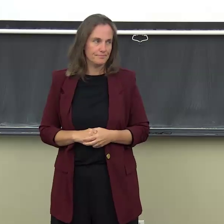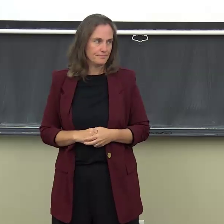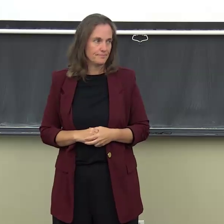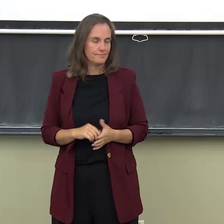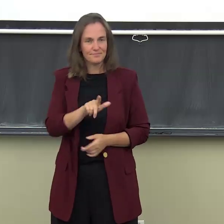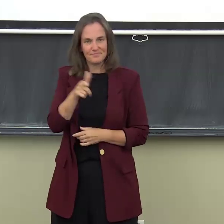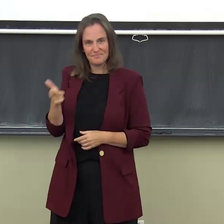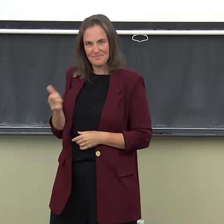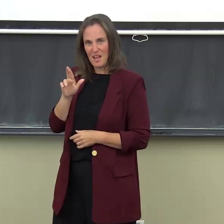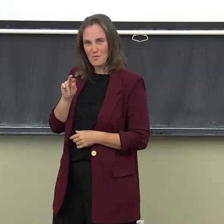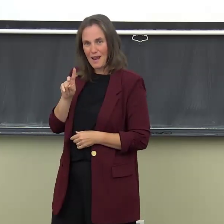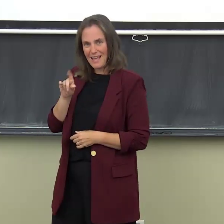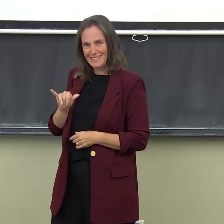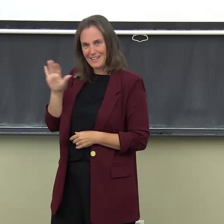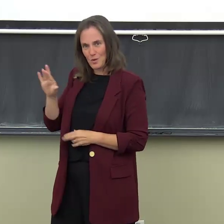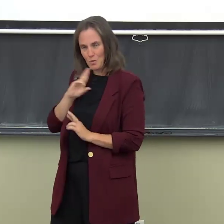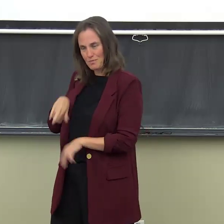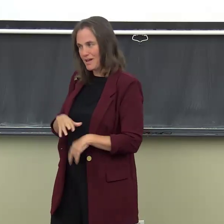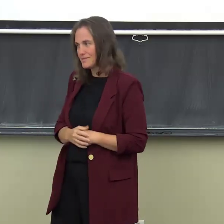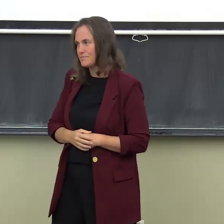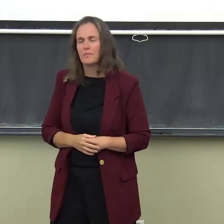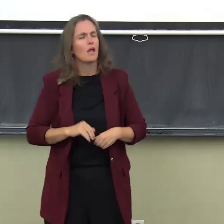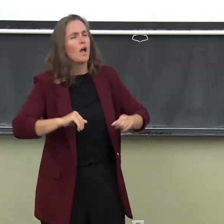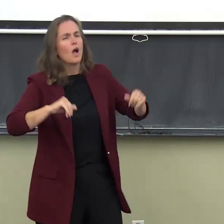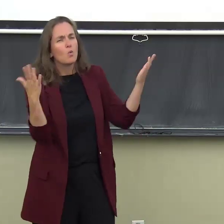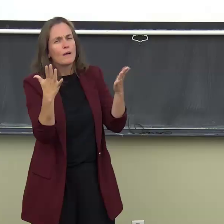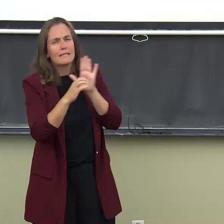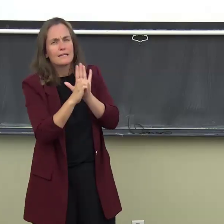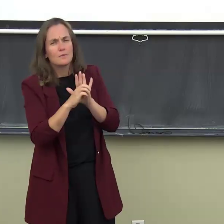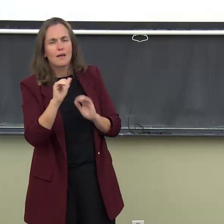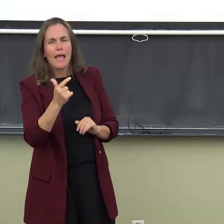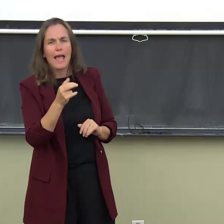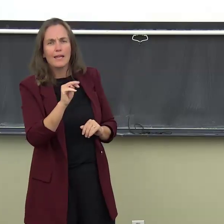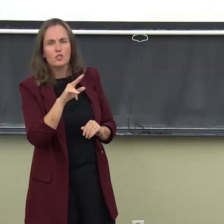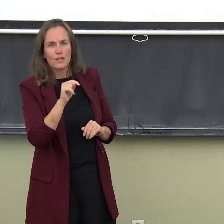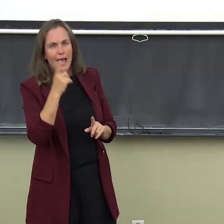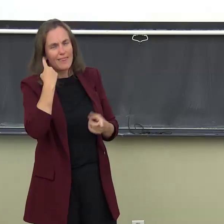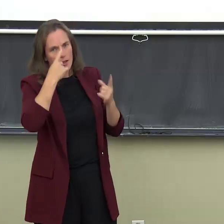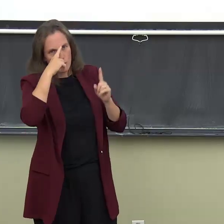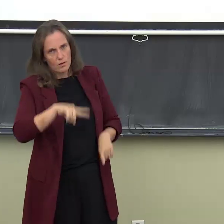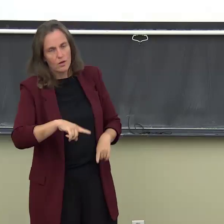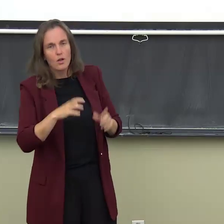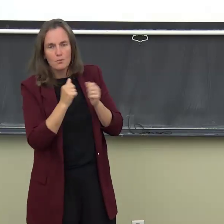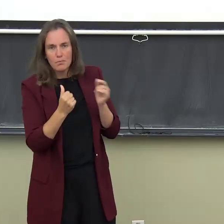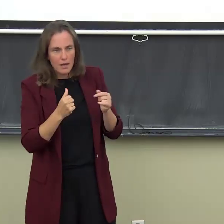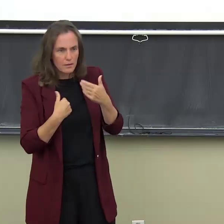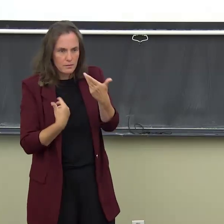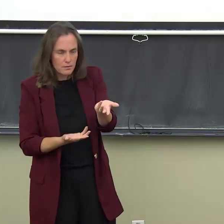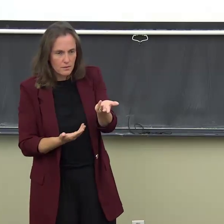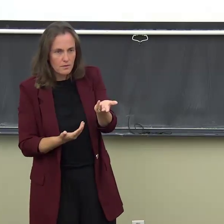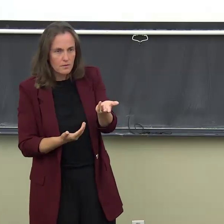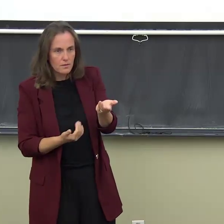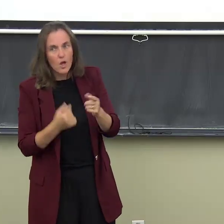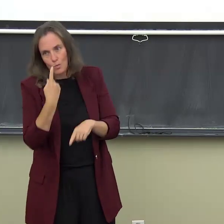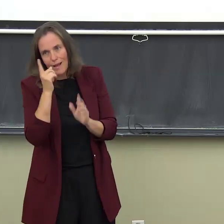And Randy, you have a response. What would be an example of an agent? I think I agree with you. I just like to think in use cases. So what would be? Okay,